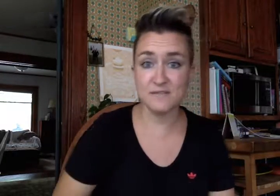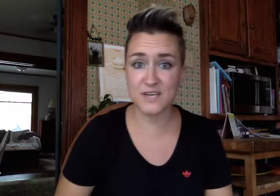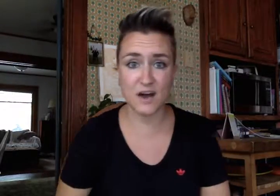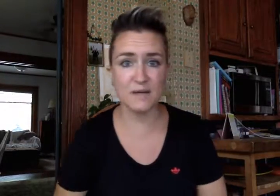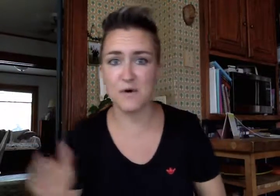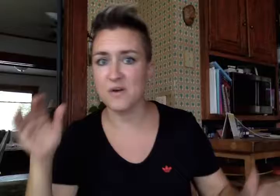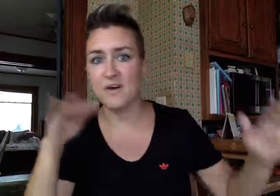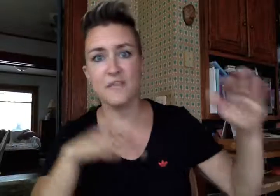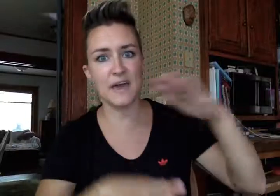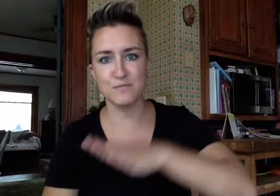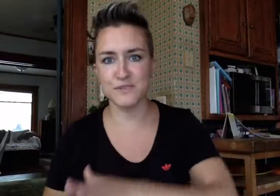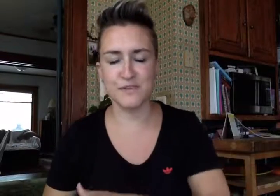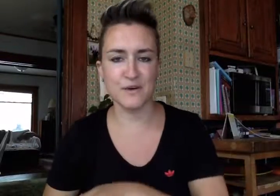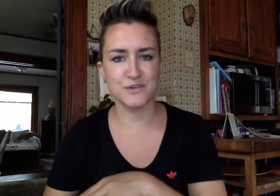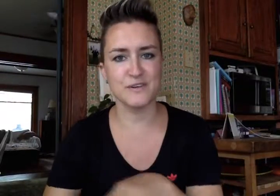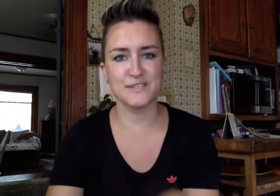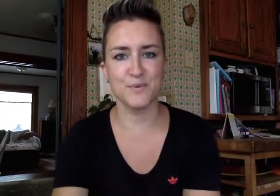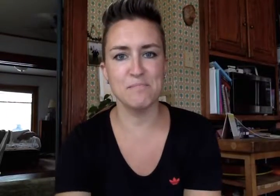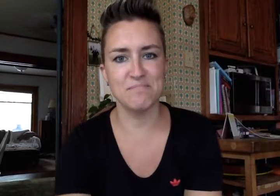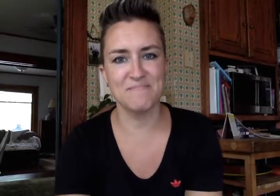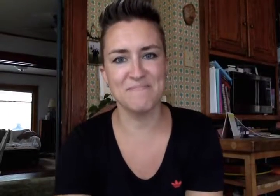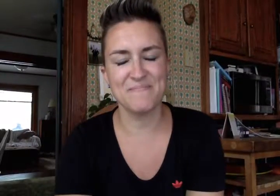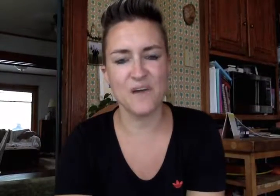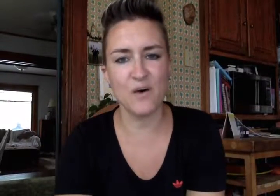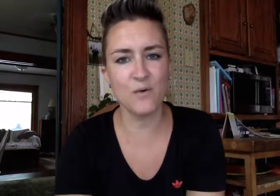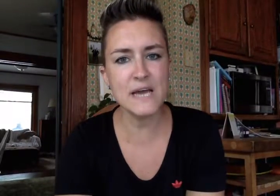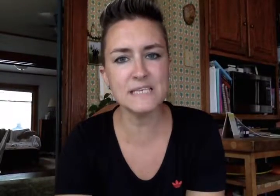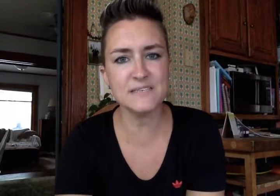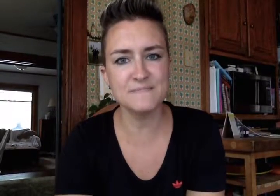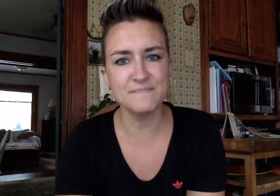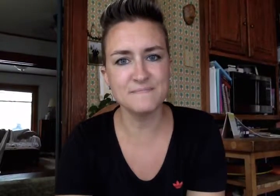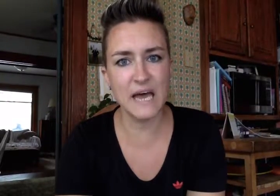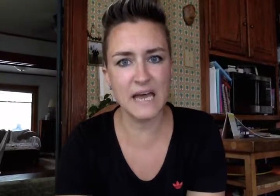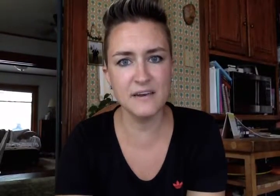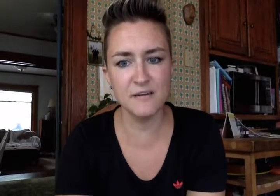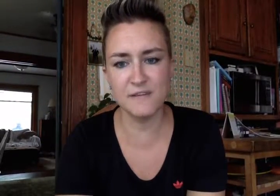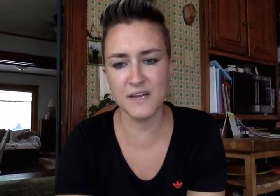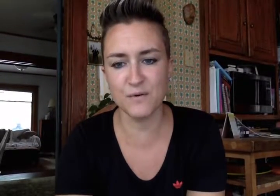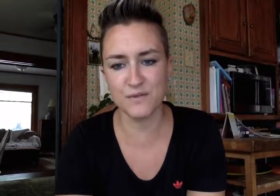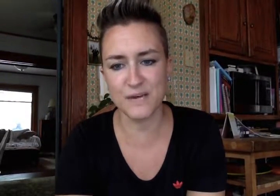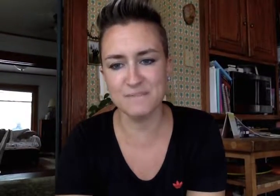talking about the animals in the ocean that swim. All right, end of video 3.